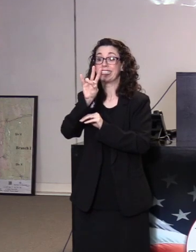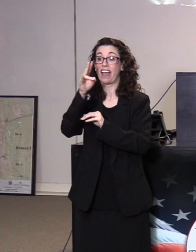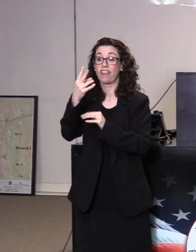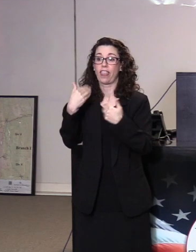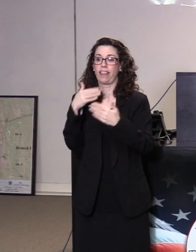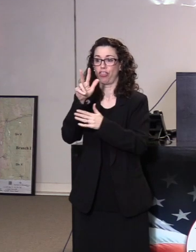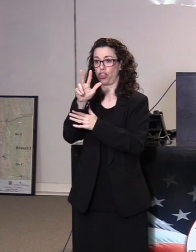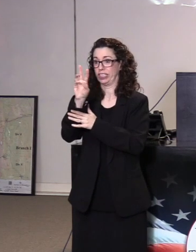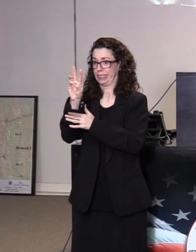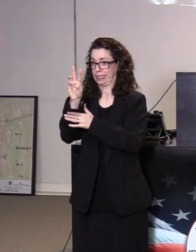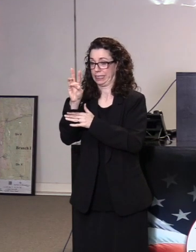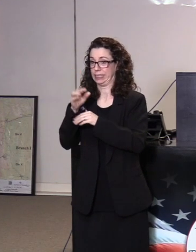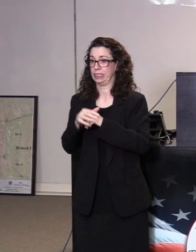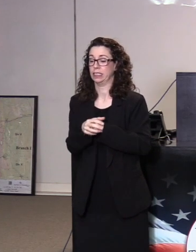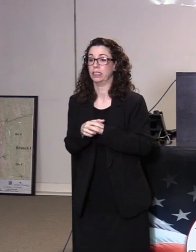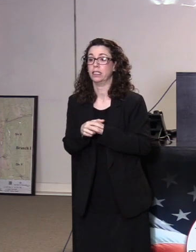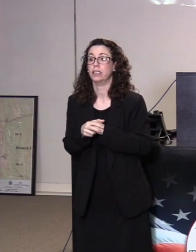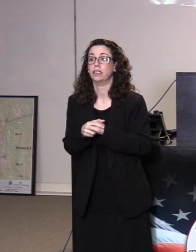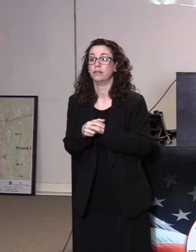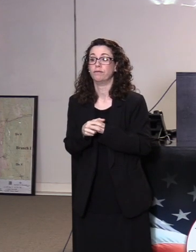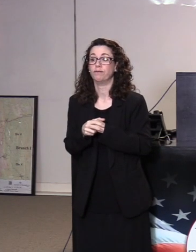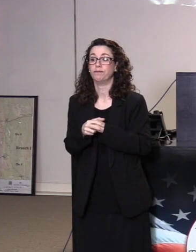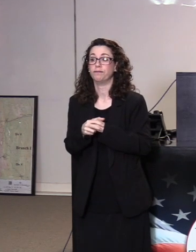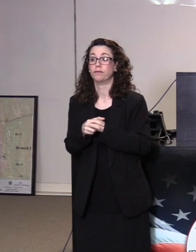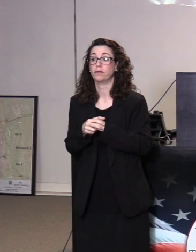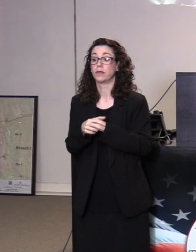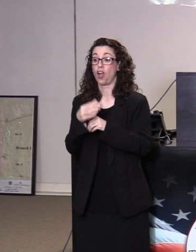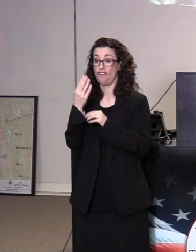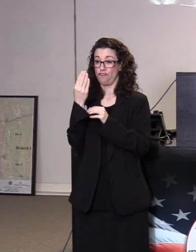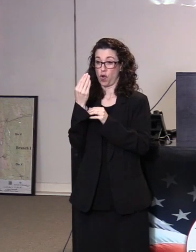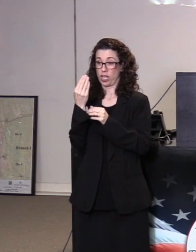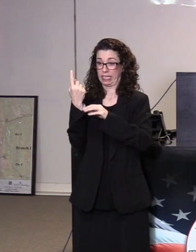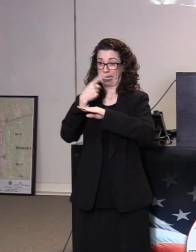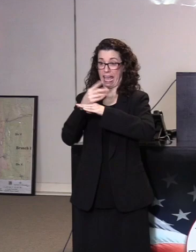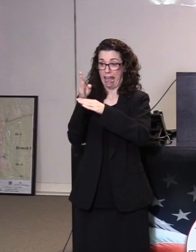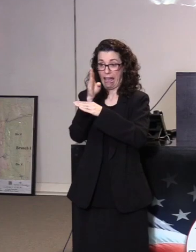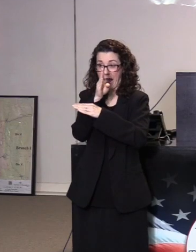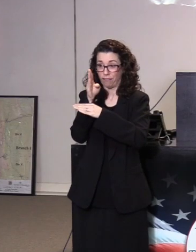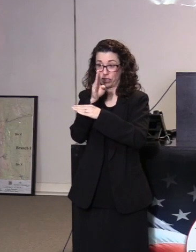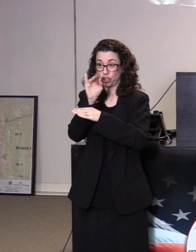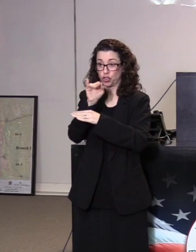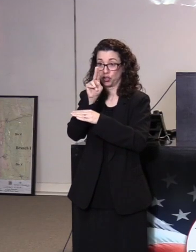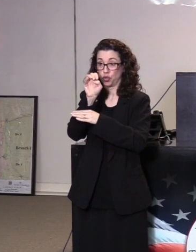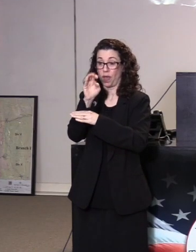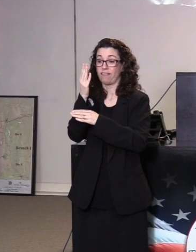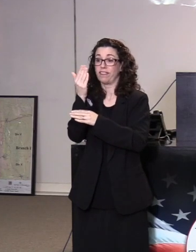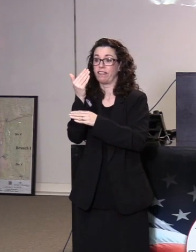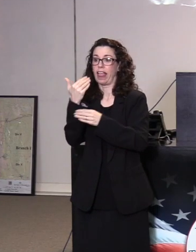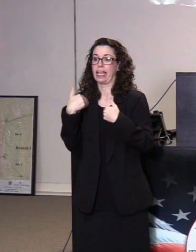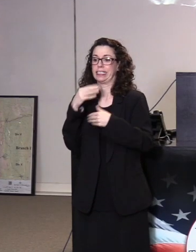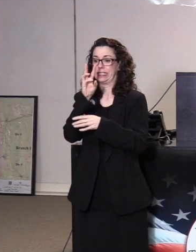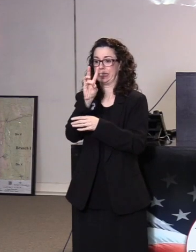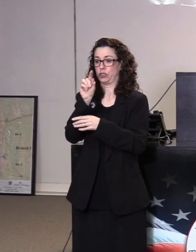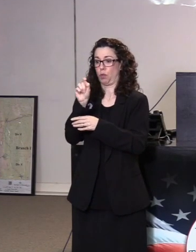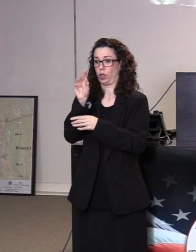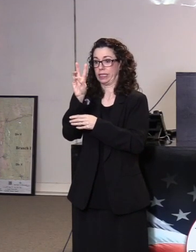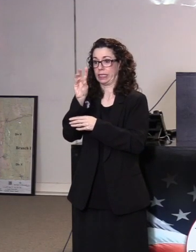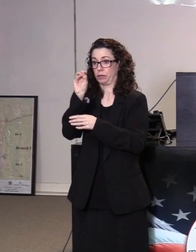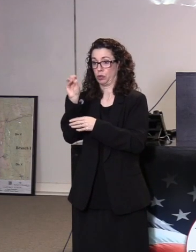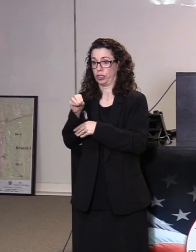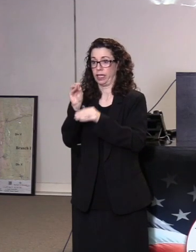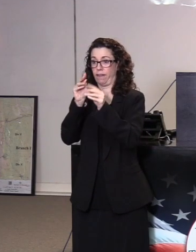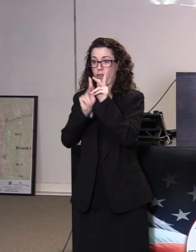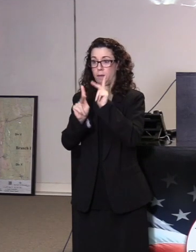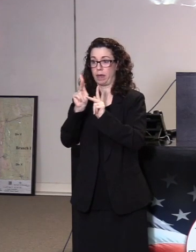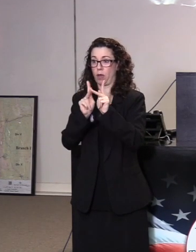we had 36. On a 14-day average, June 15th, we had 6.6% of the